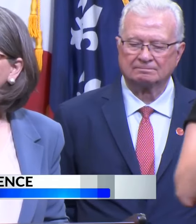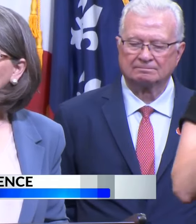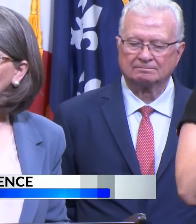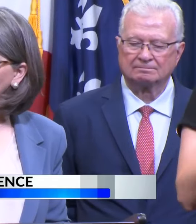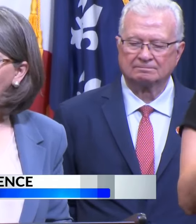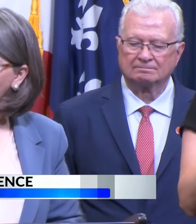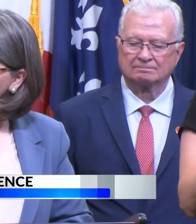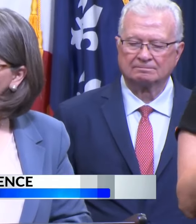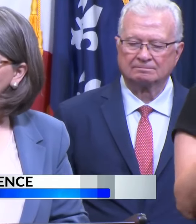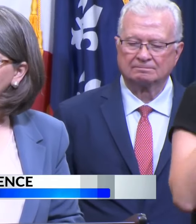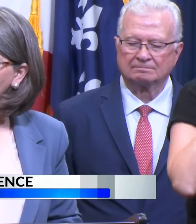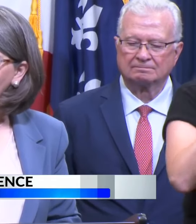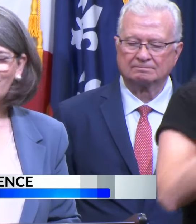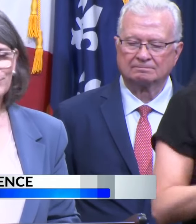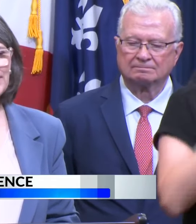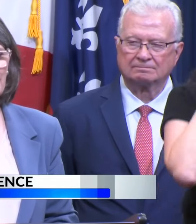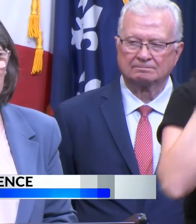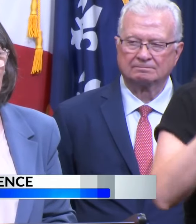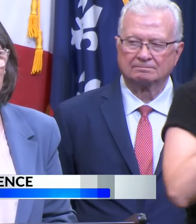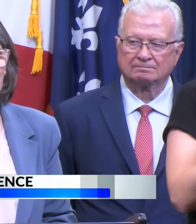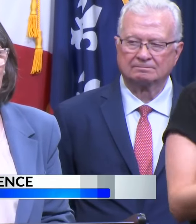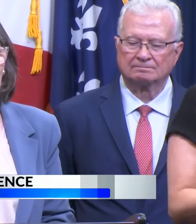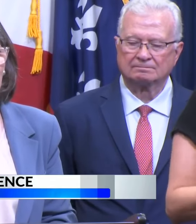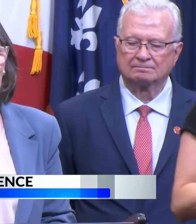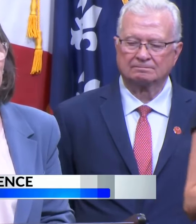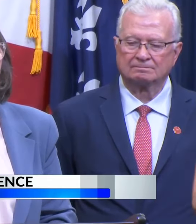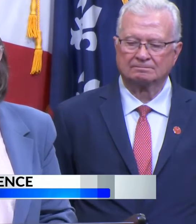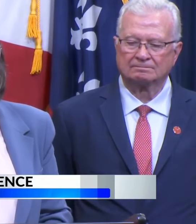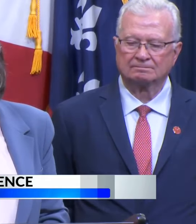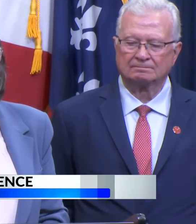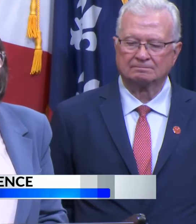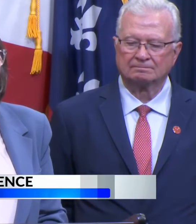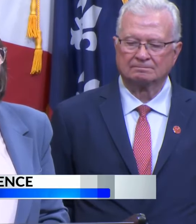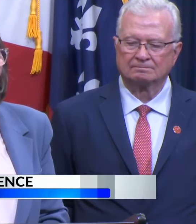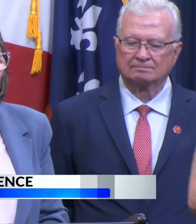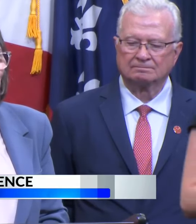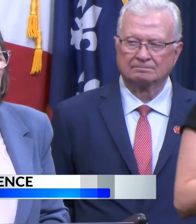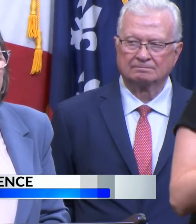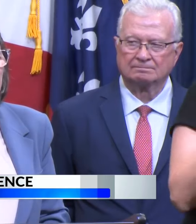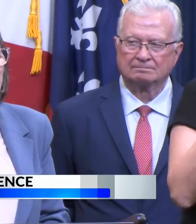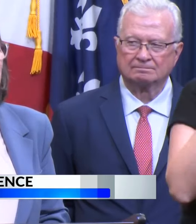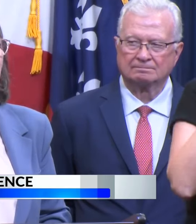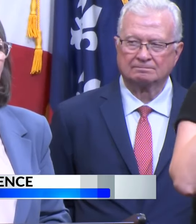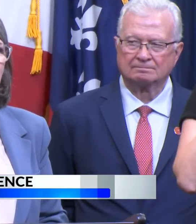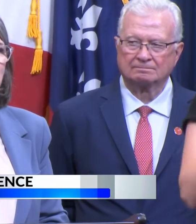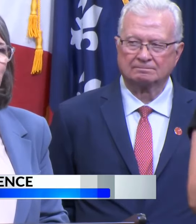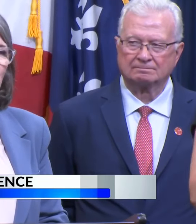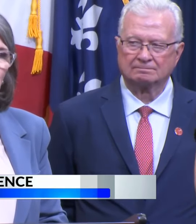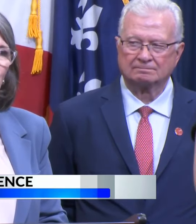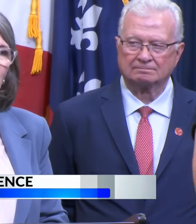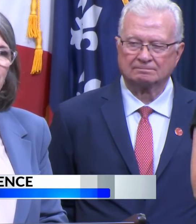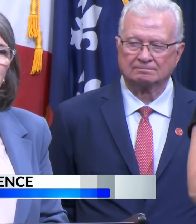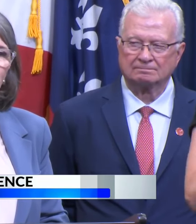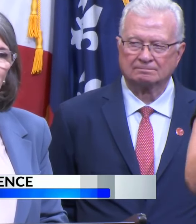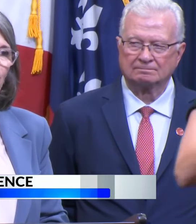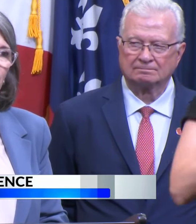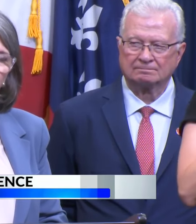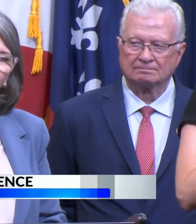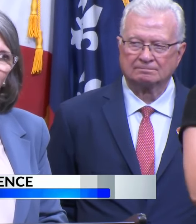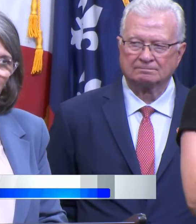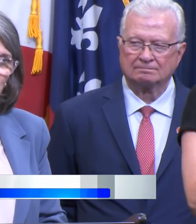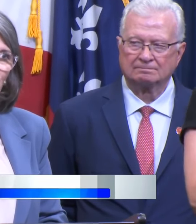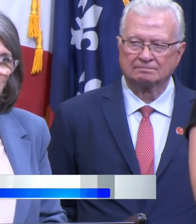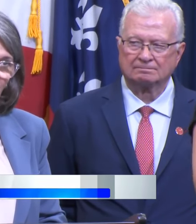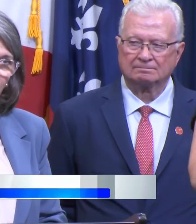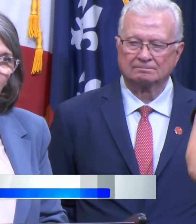greatest assets we could have today. I will say that. We may expedite the hiring process because depending on how this goes, we will